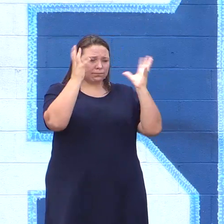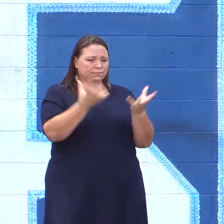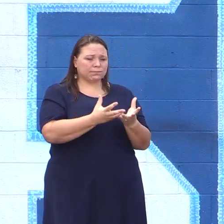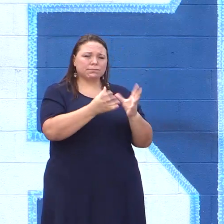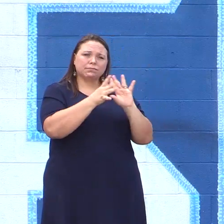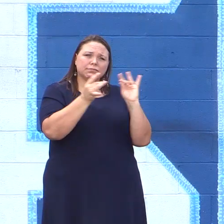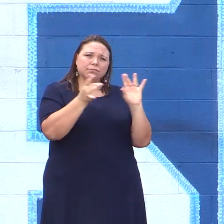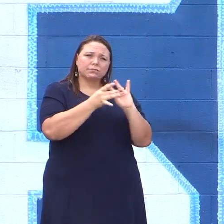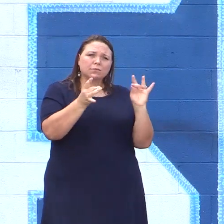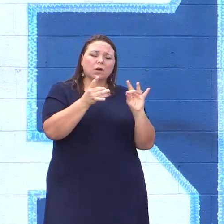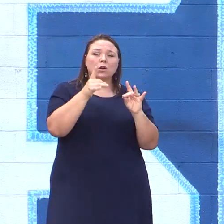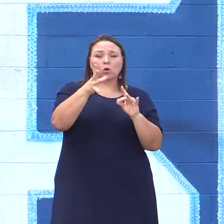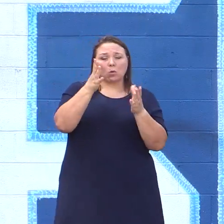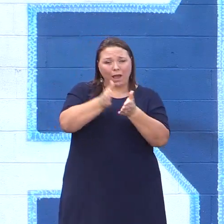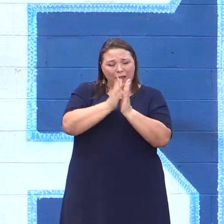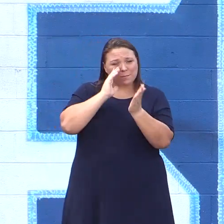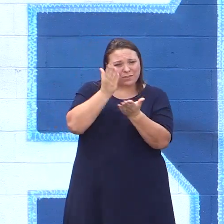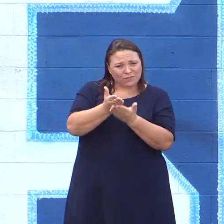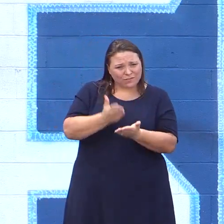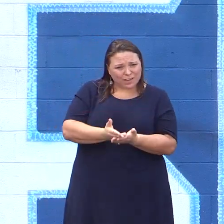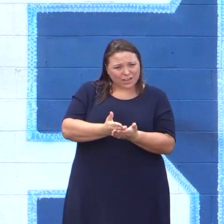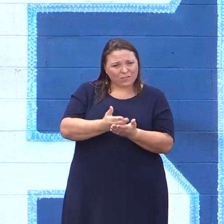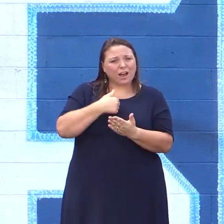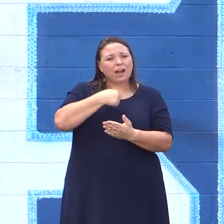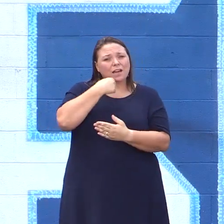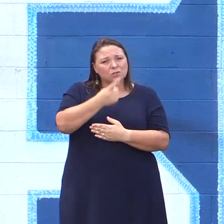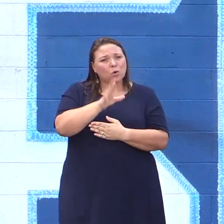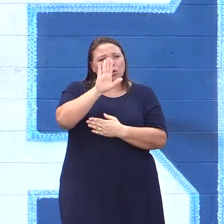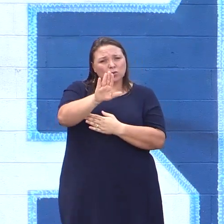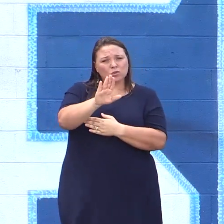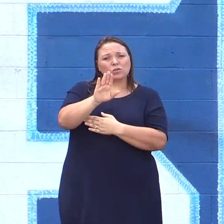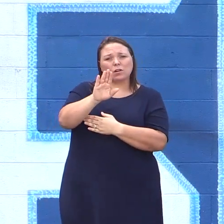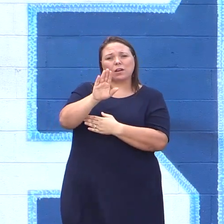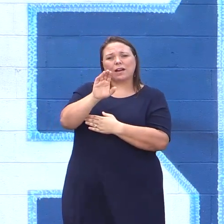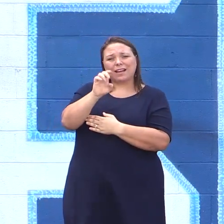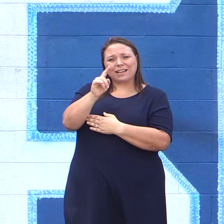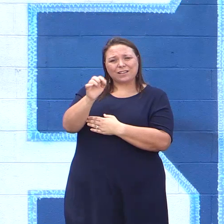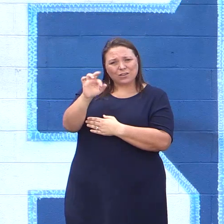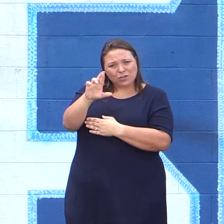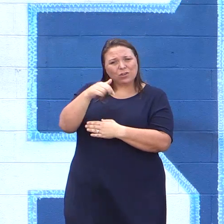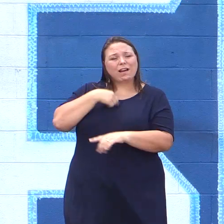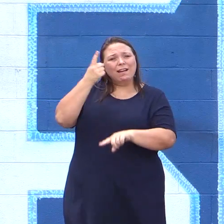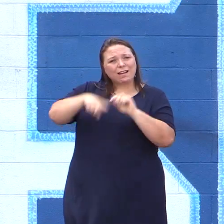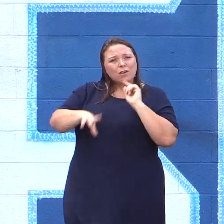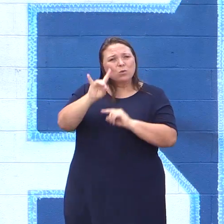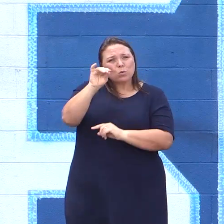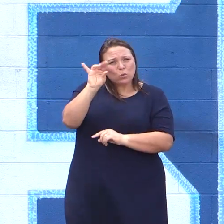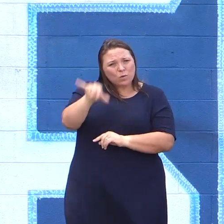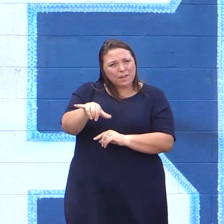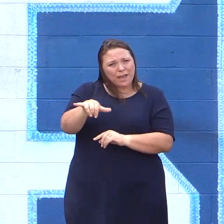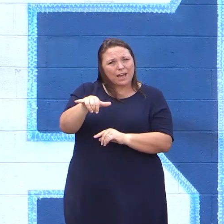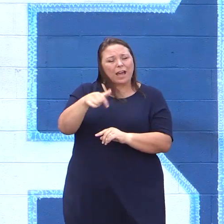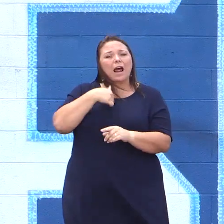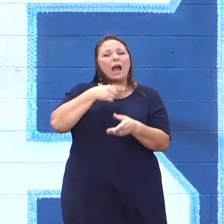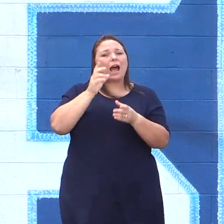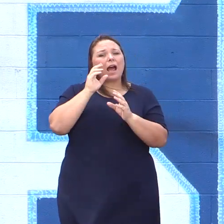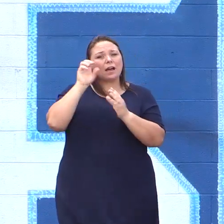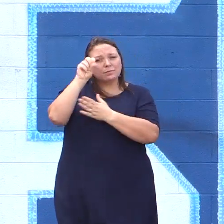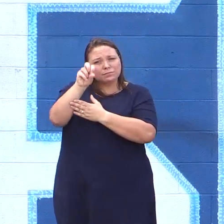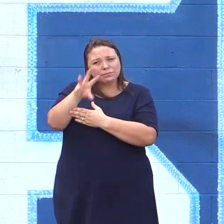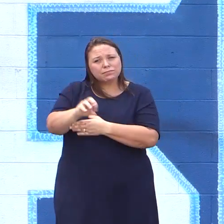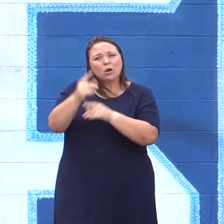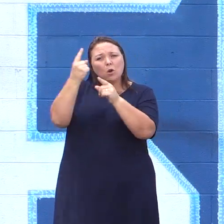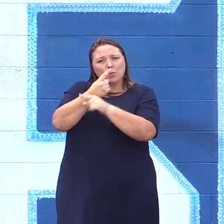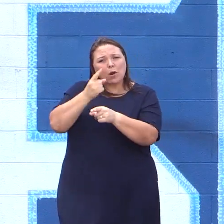verify documents. I told your assignment editor, Jen Bellissimo, that I could not do that. I gave her the proper channels